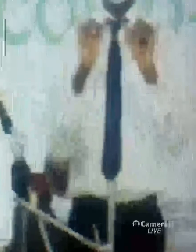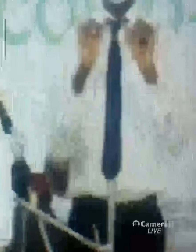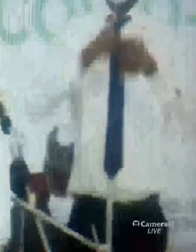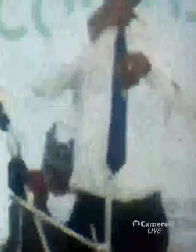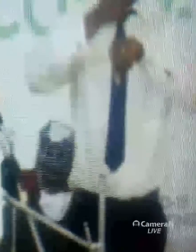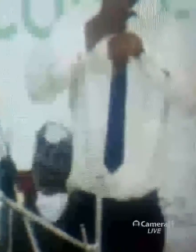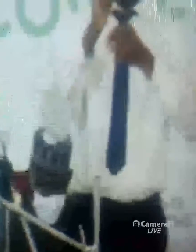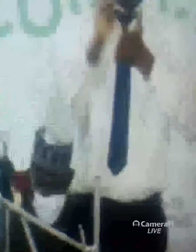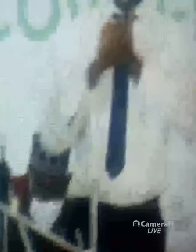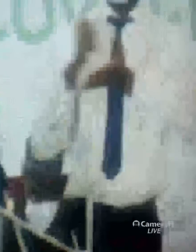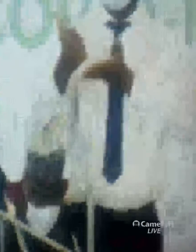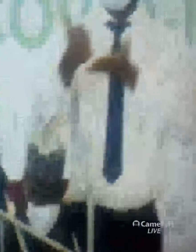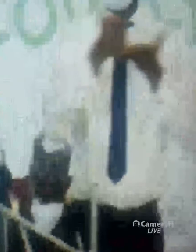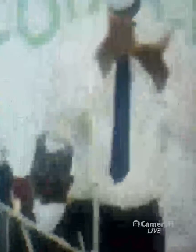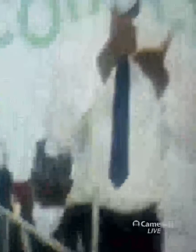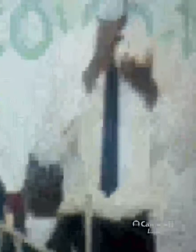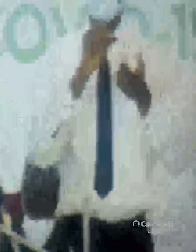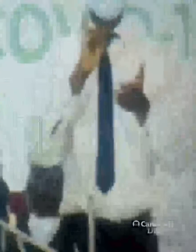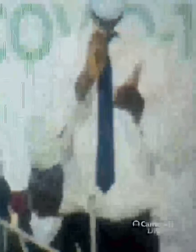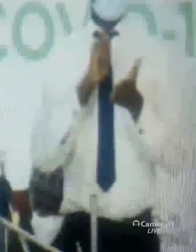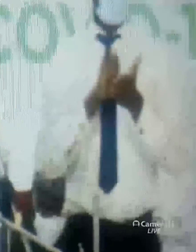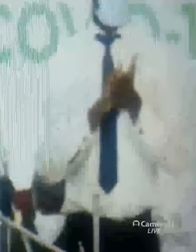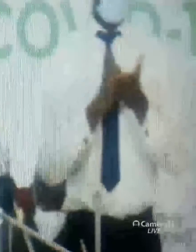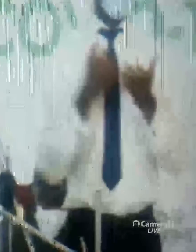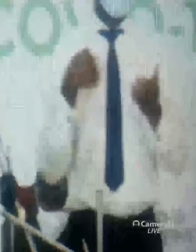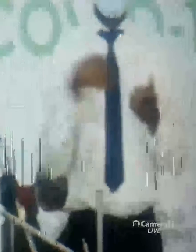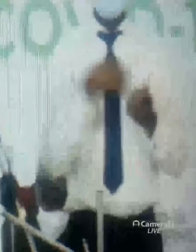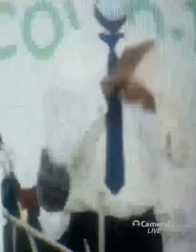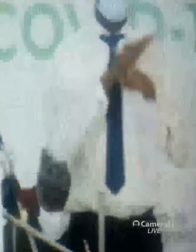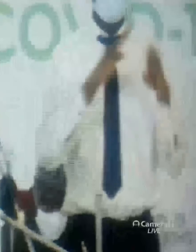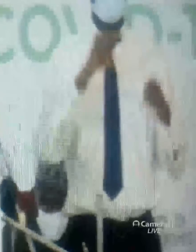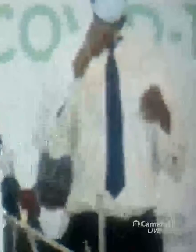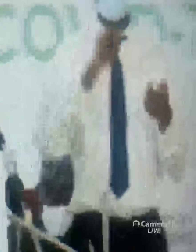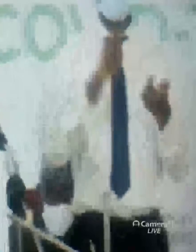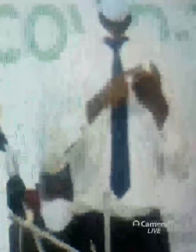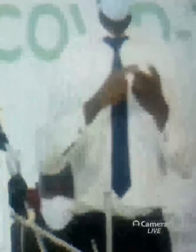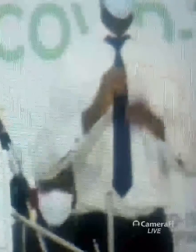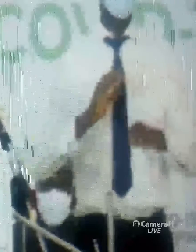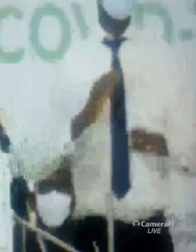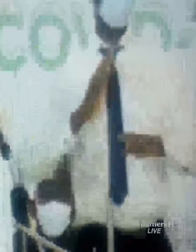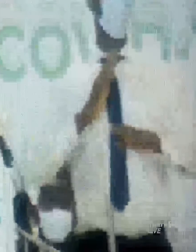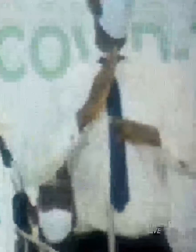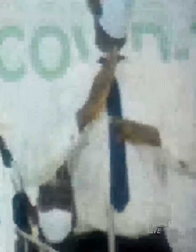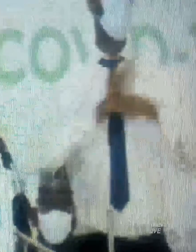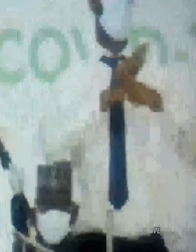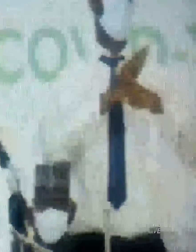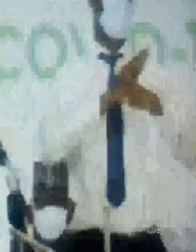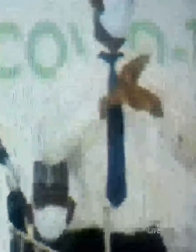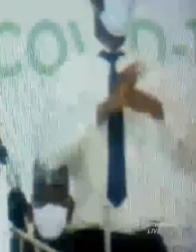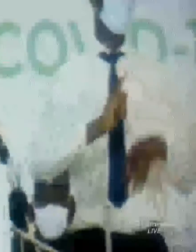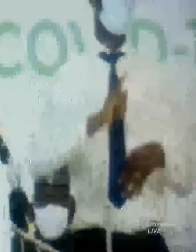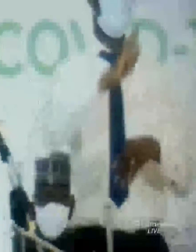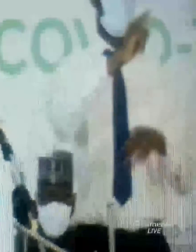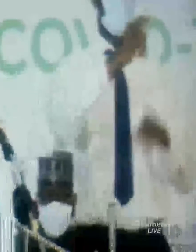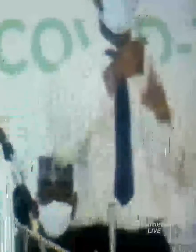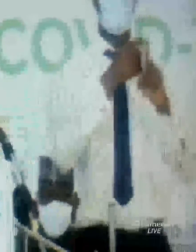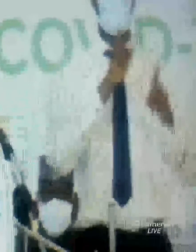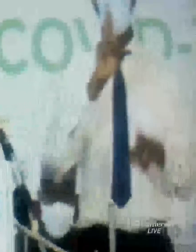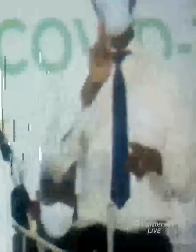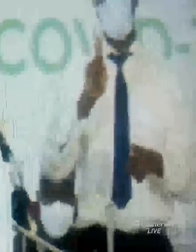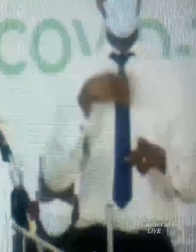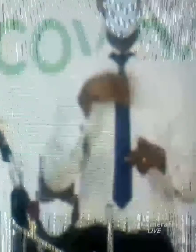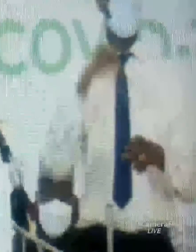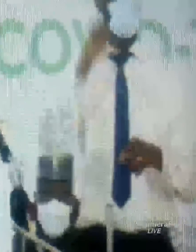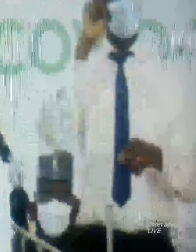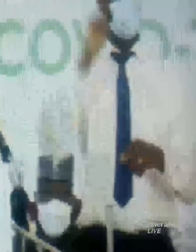really absolutely necessary for us to ban flights from the UK or South Africa simply to copy other nations that were